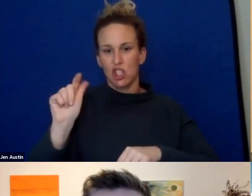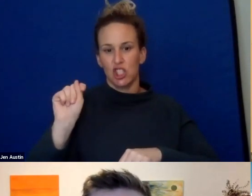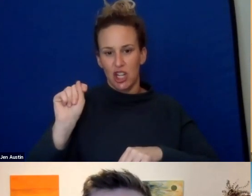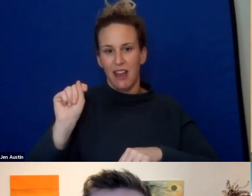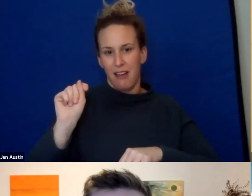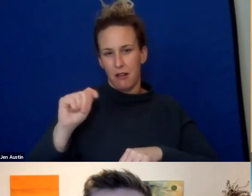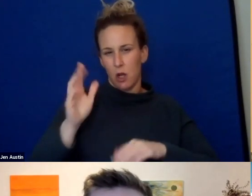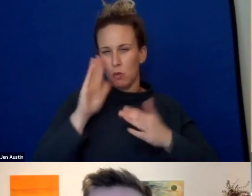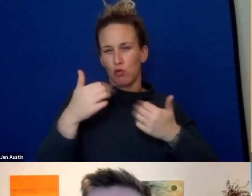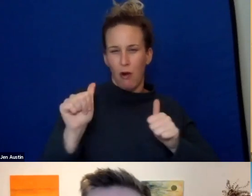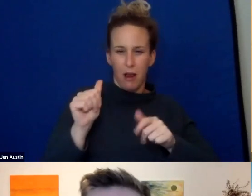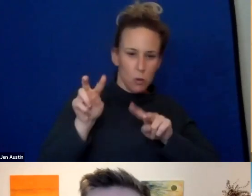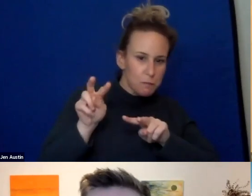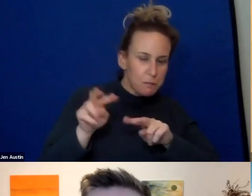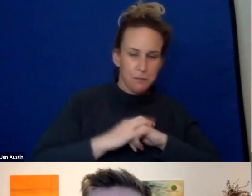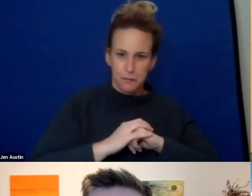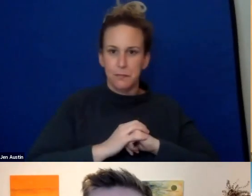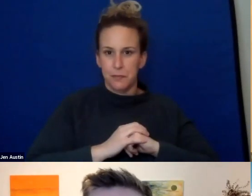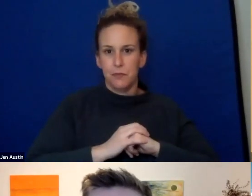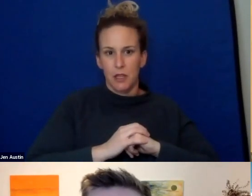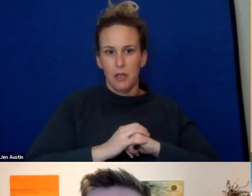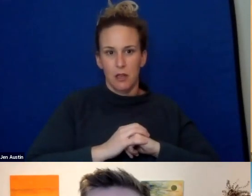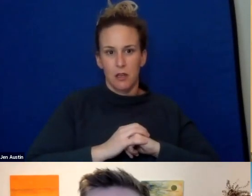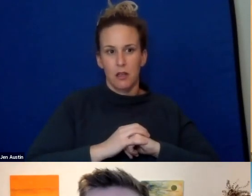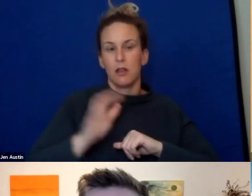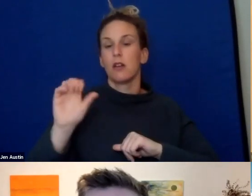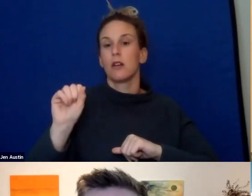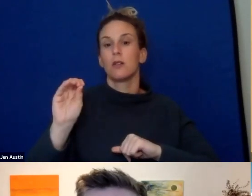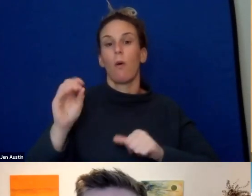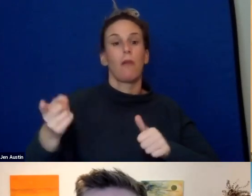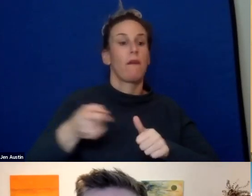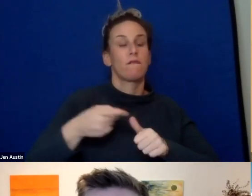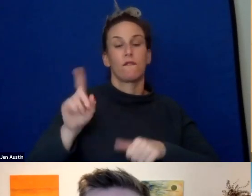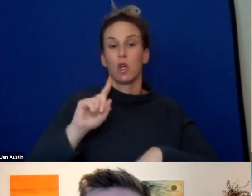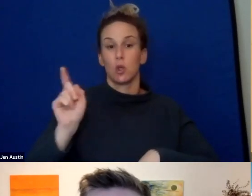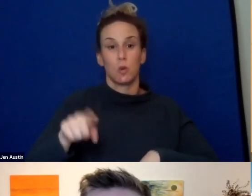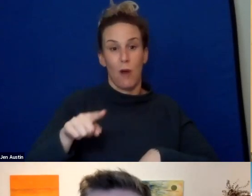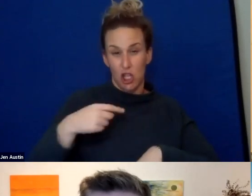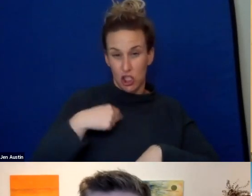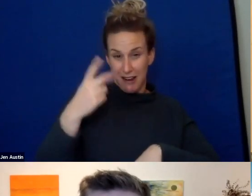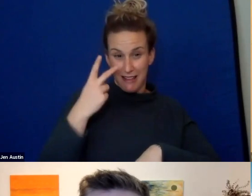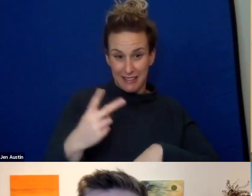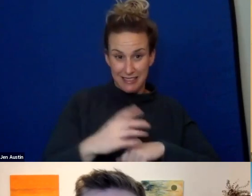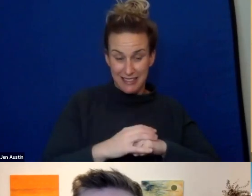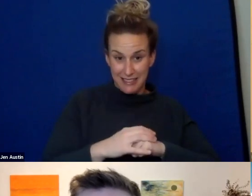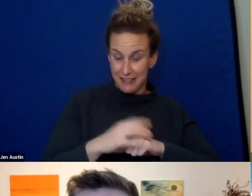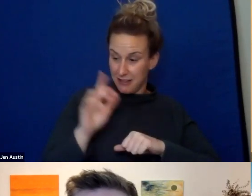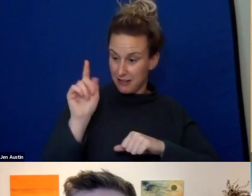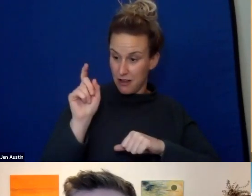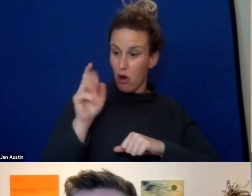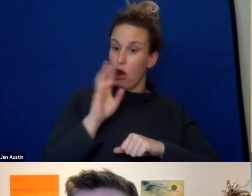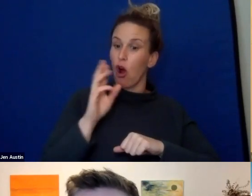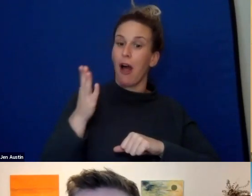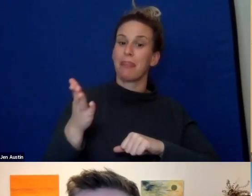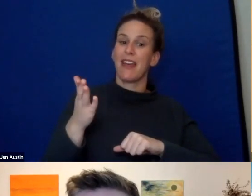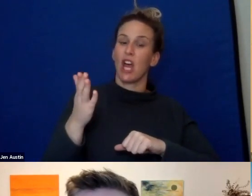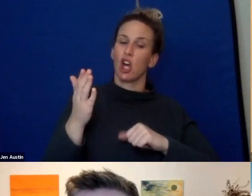keep an eye on them coming in um so the first question that i'm seeing is are there provisions for deaf